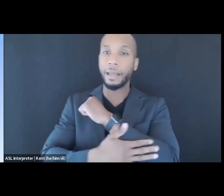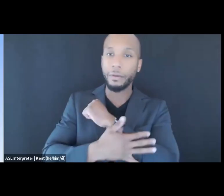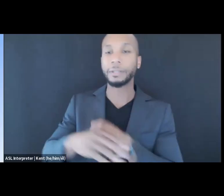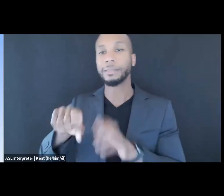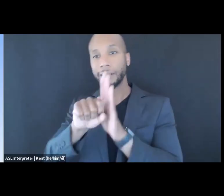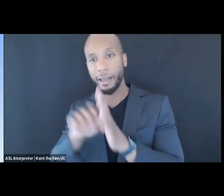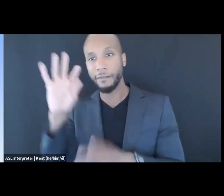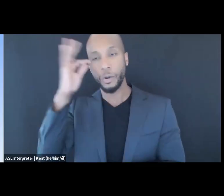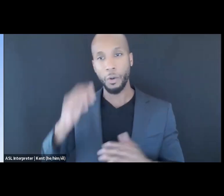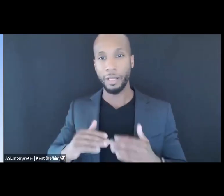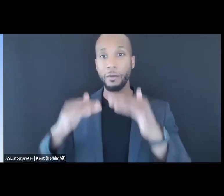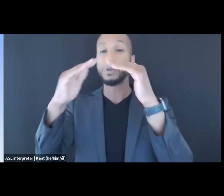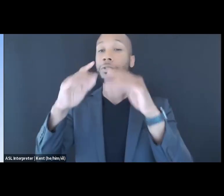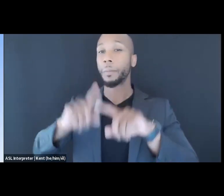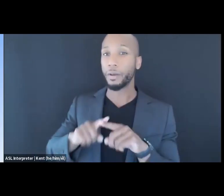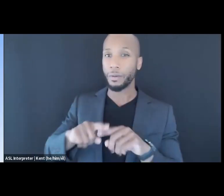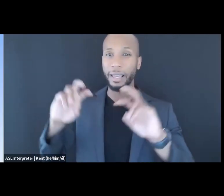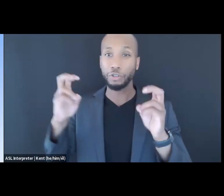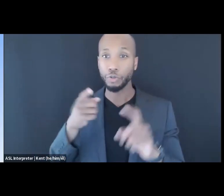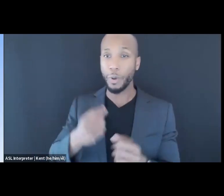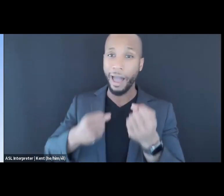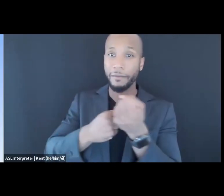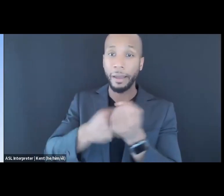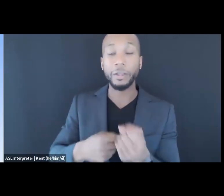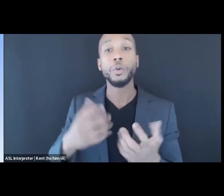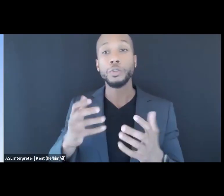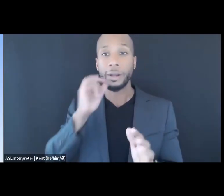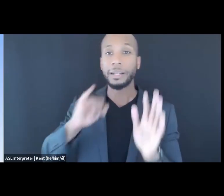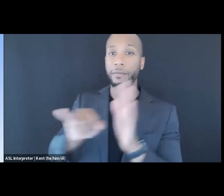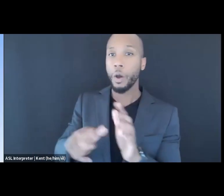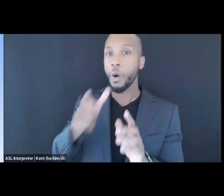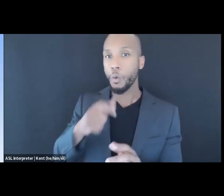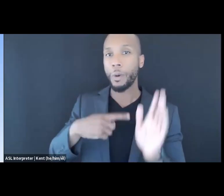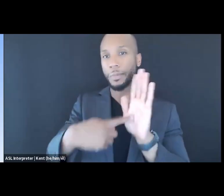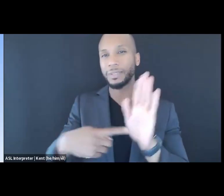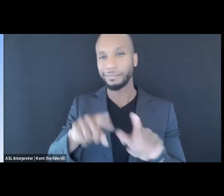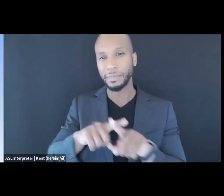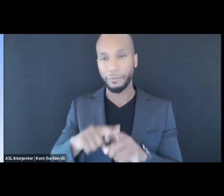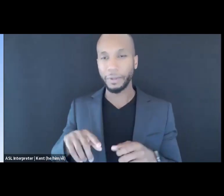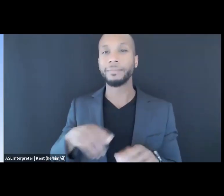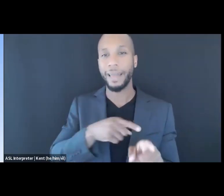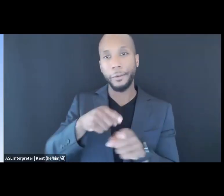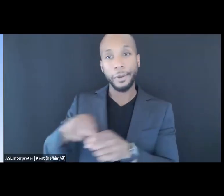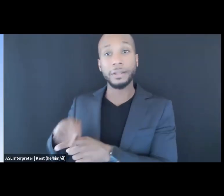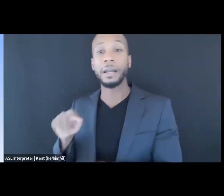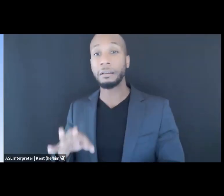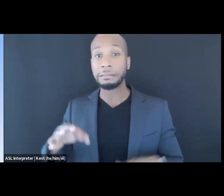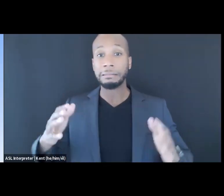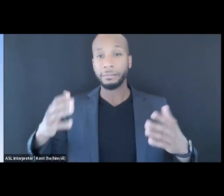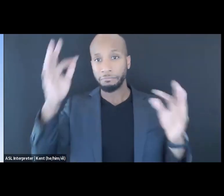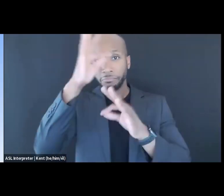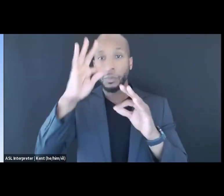levels. So depending on the issue that you're advocating for, you'll want to identify who represents you in those different areas. If you're not sure where to